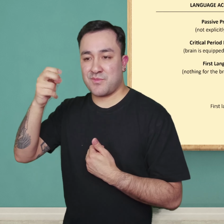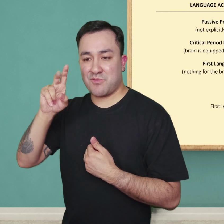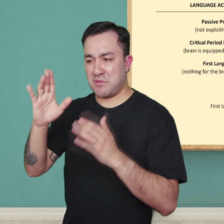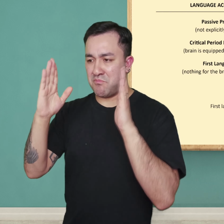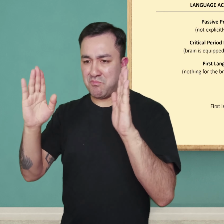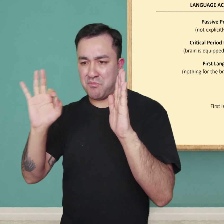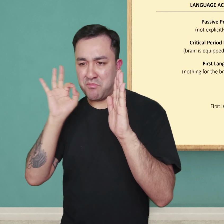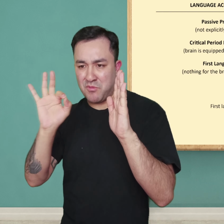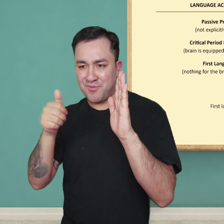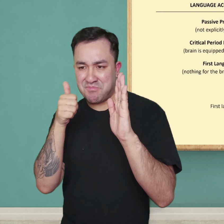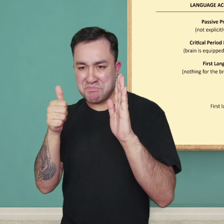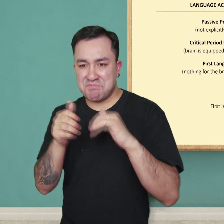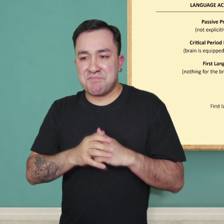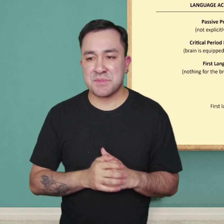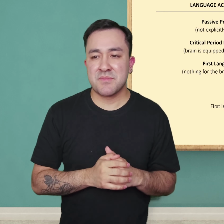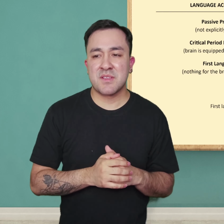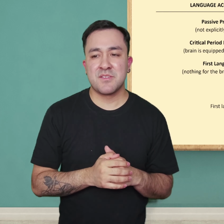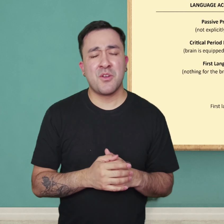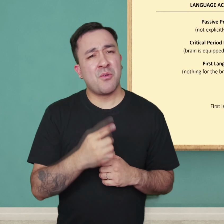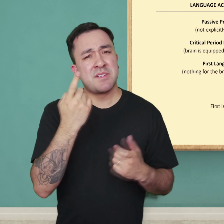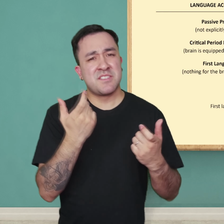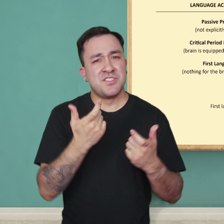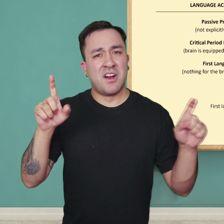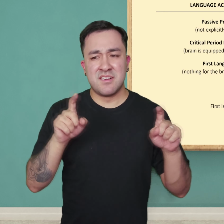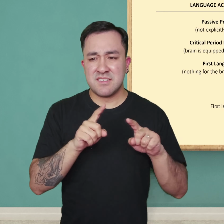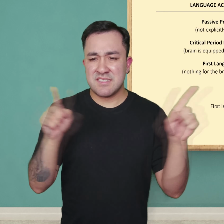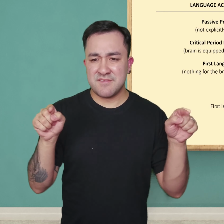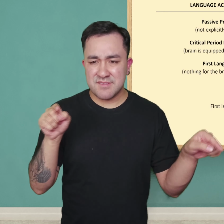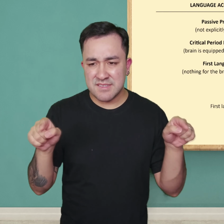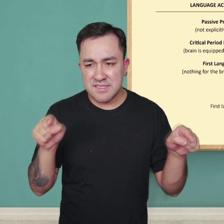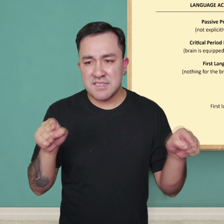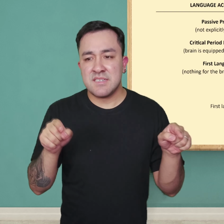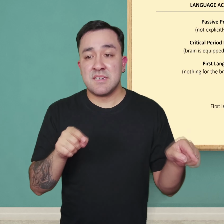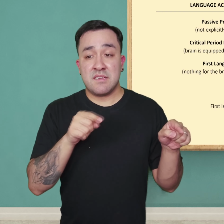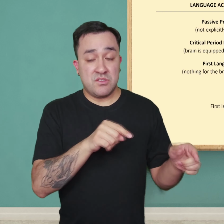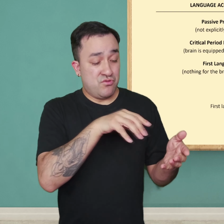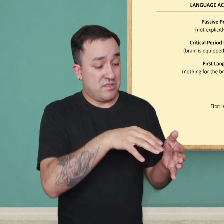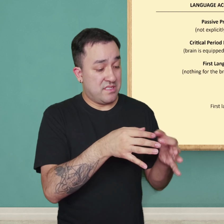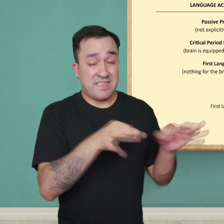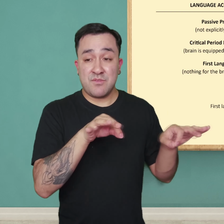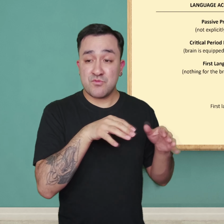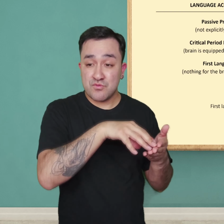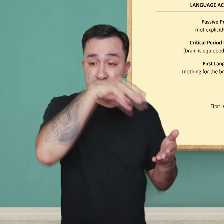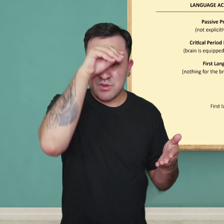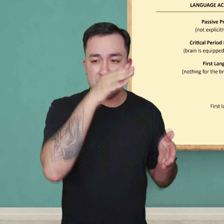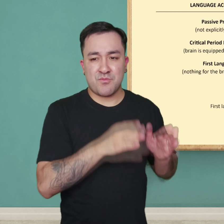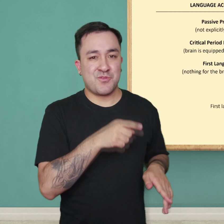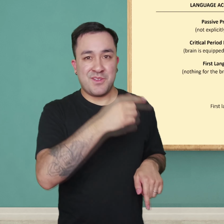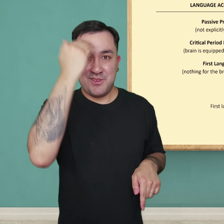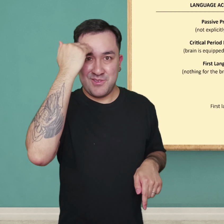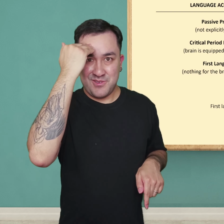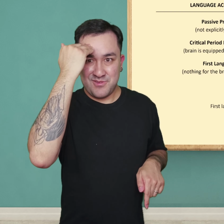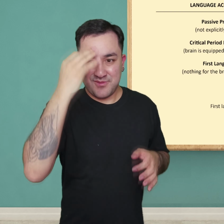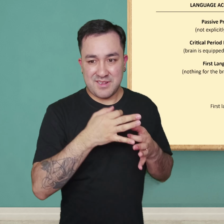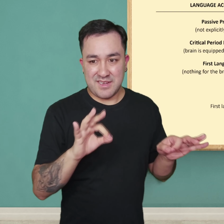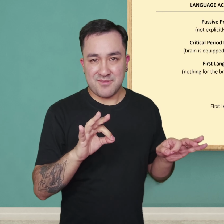critical period. Finally, a big difference between language acquisition and language learning is during language learning the person